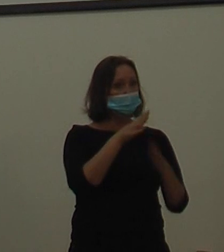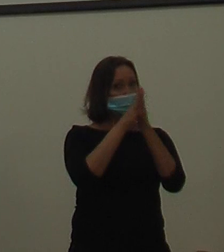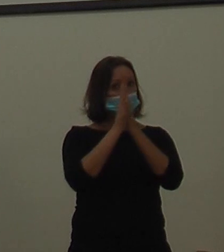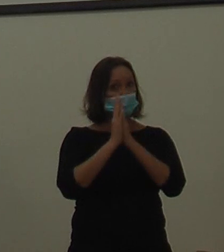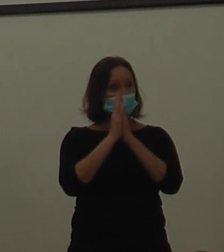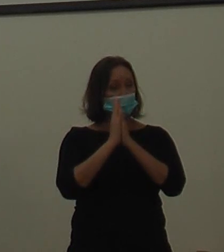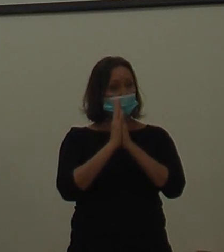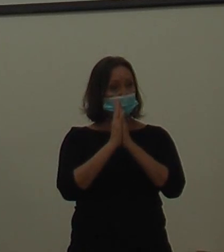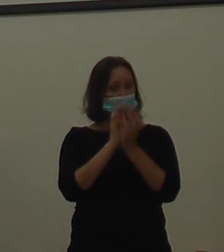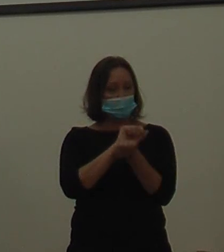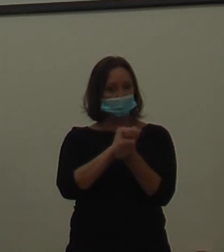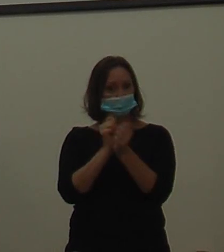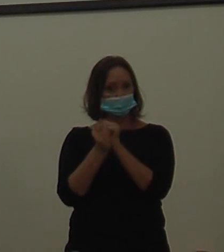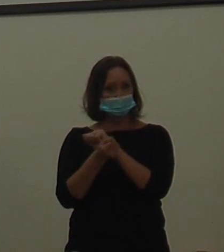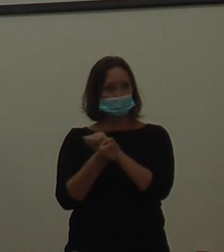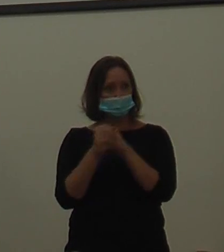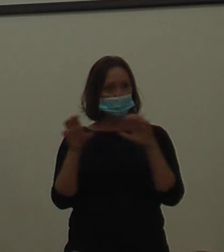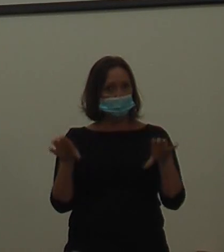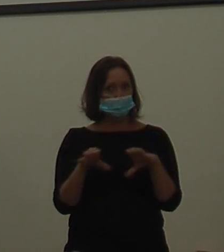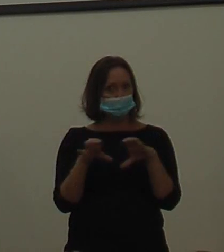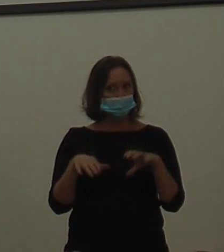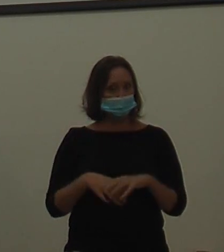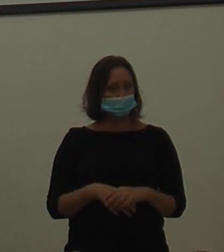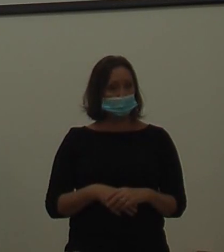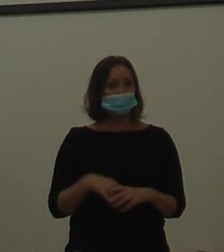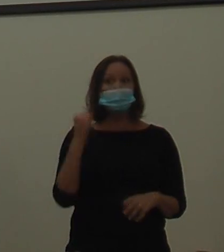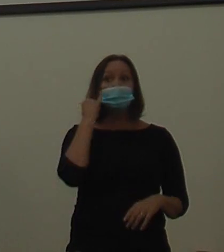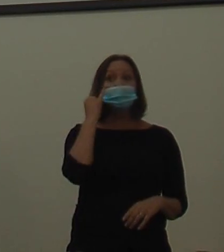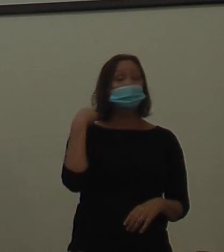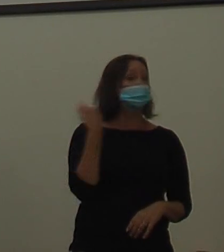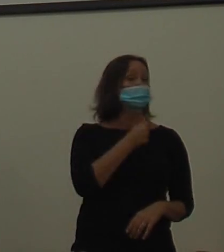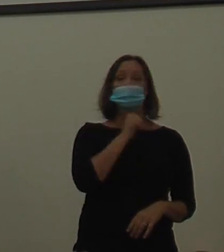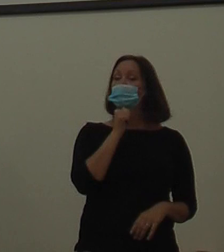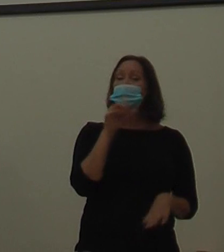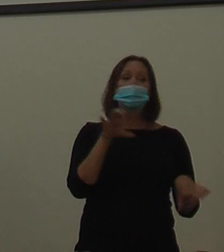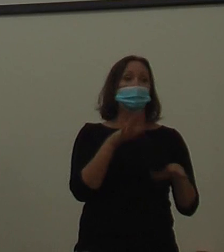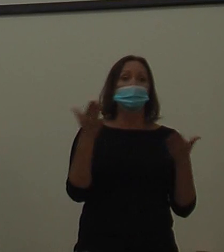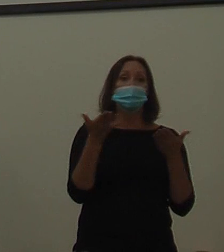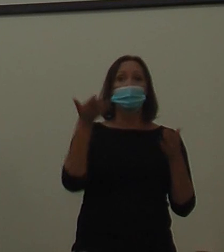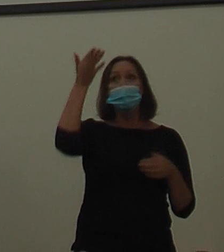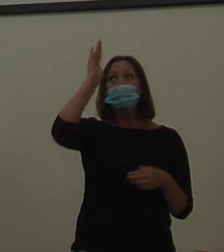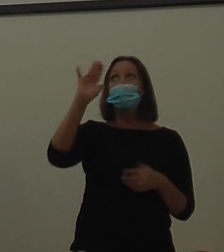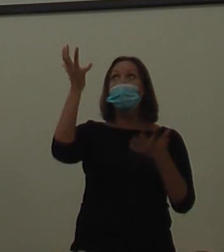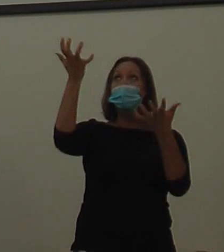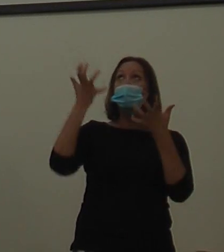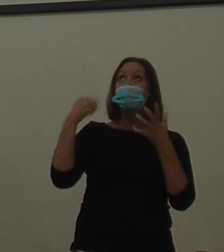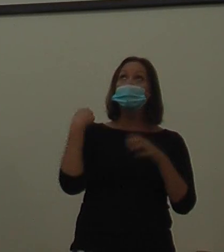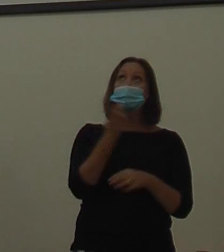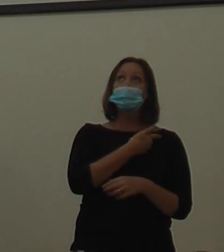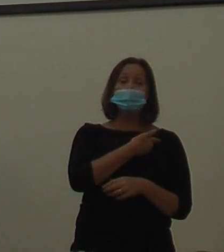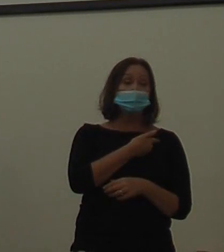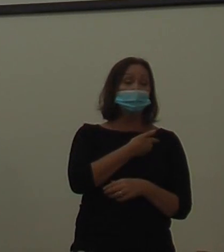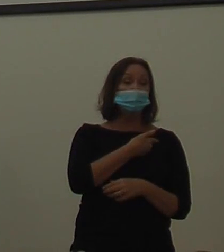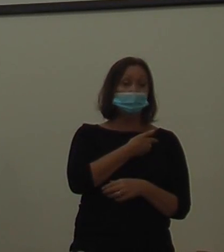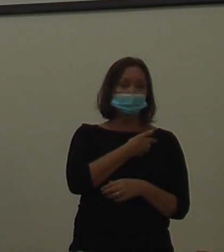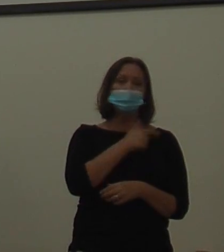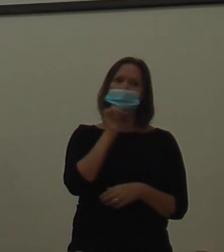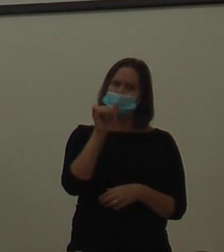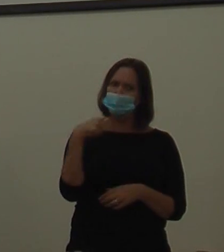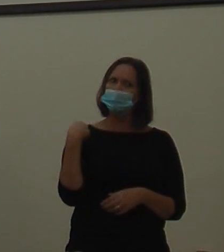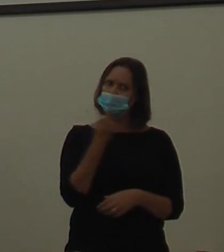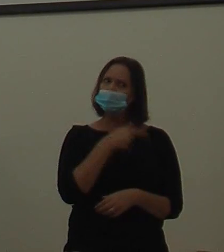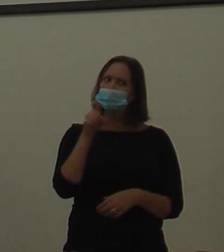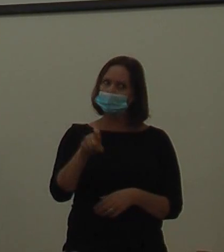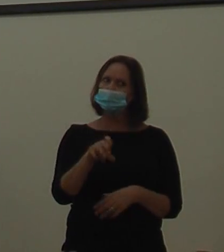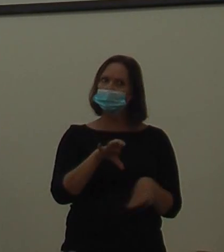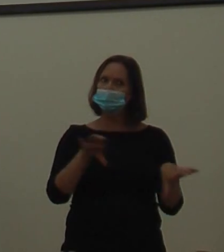If we're not being what God wants us to be, That's what we need to be.